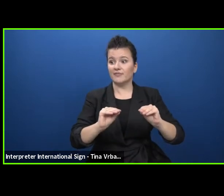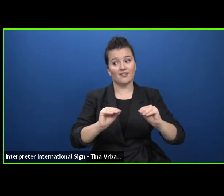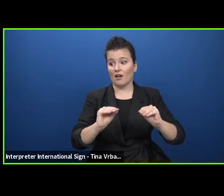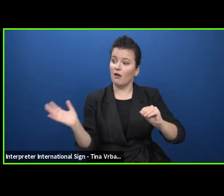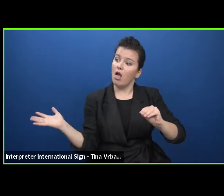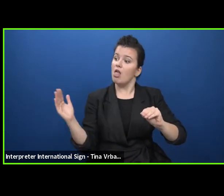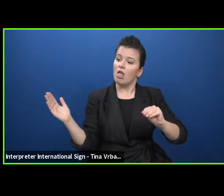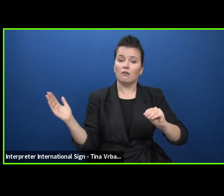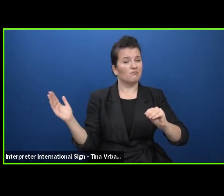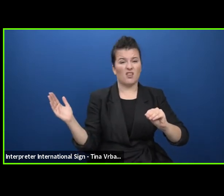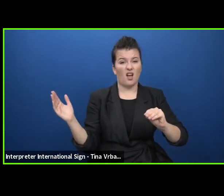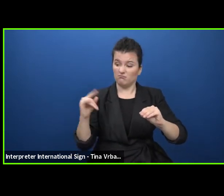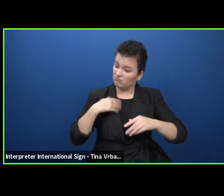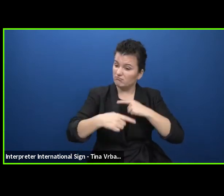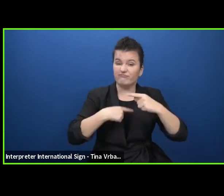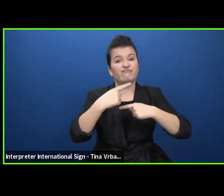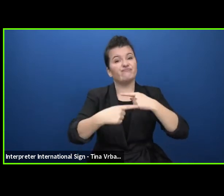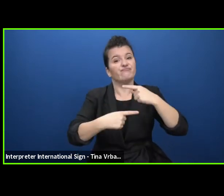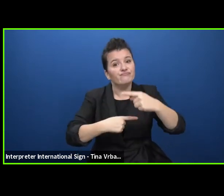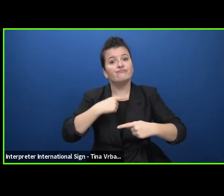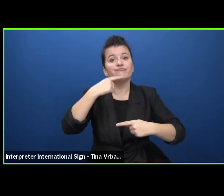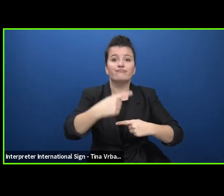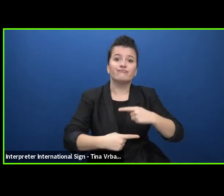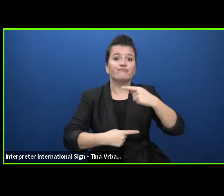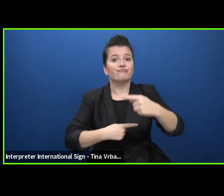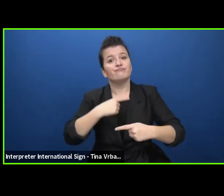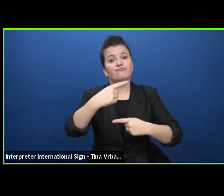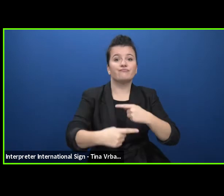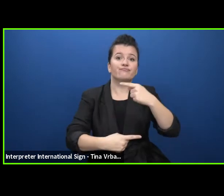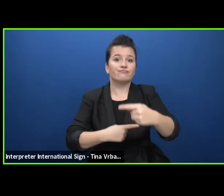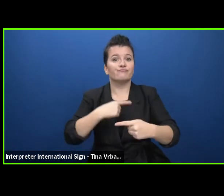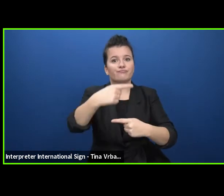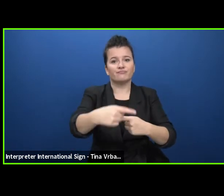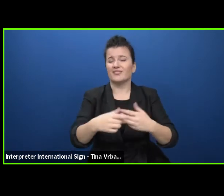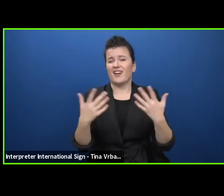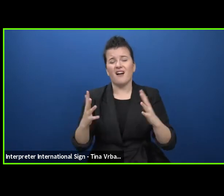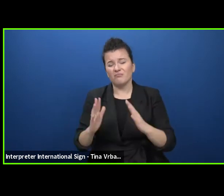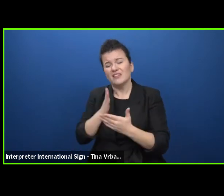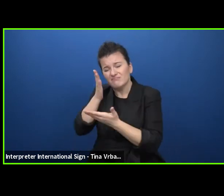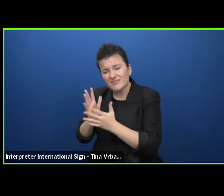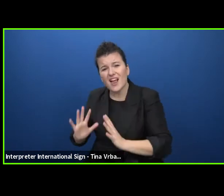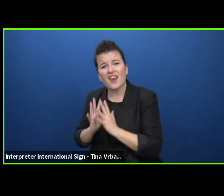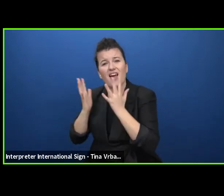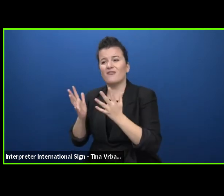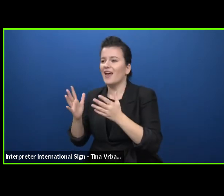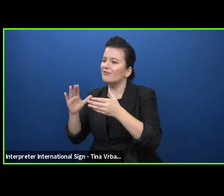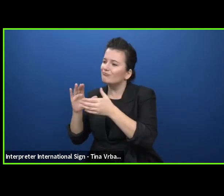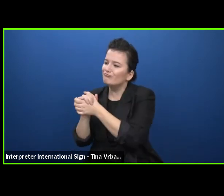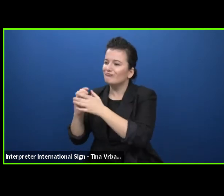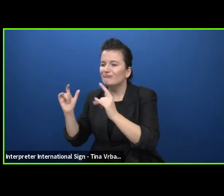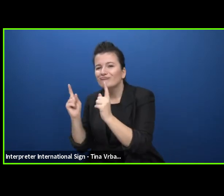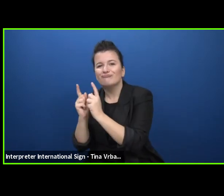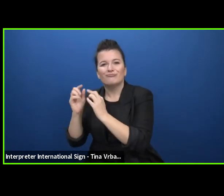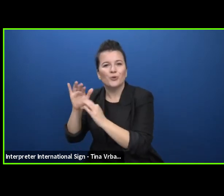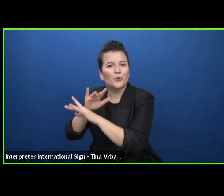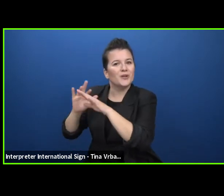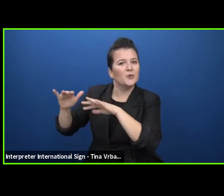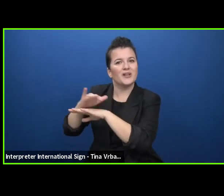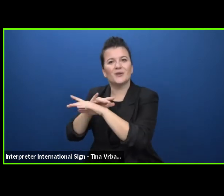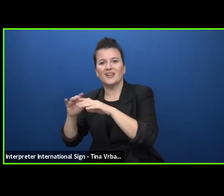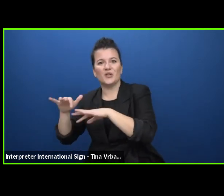Life is very amicable. It likes to hang out with friends. Germination, you know, is only a reshuffling.